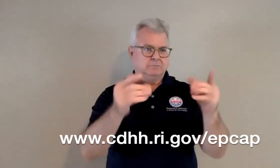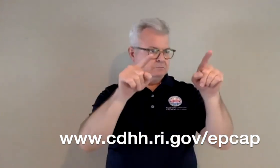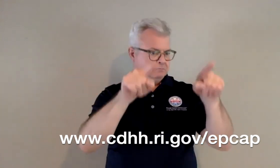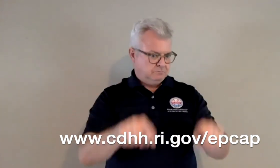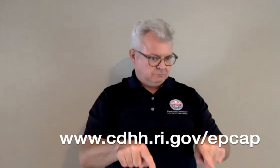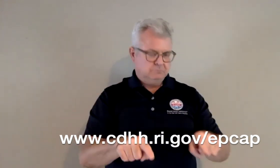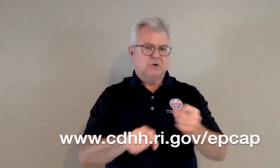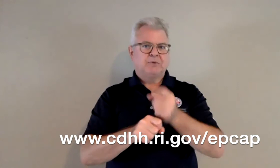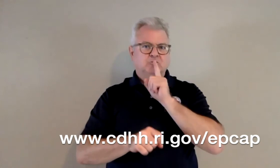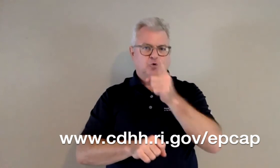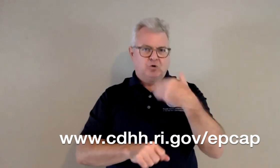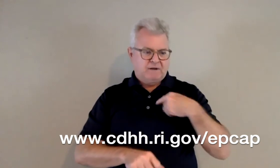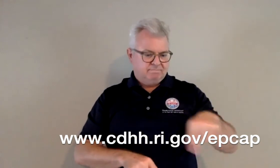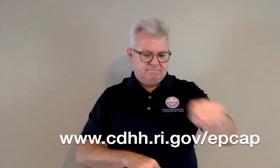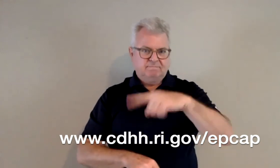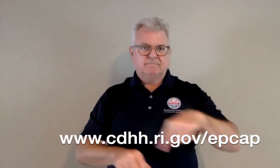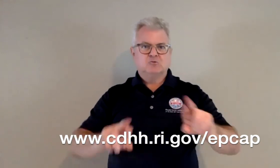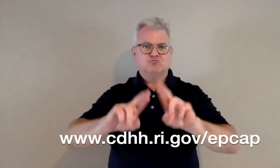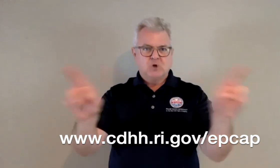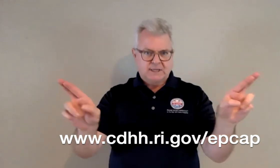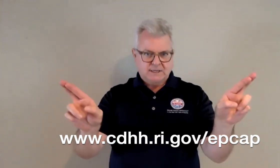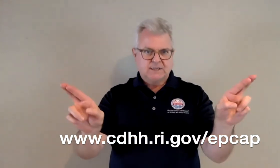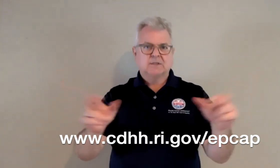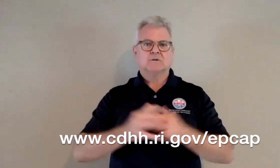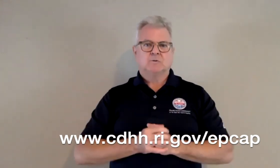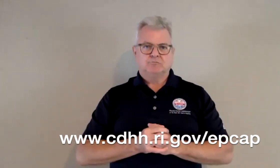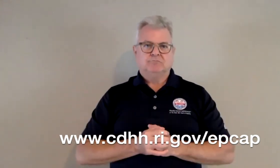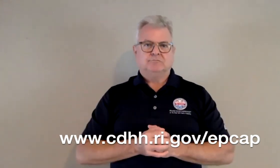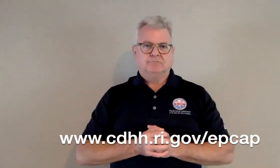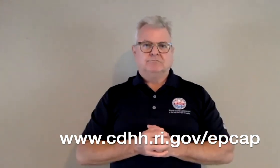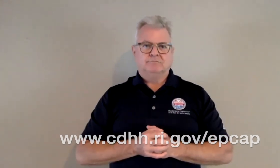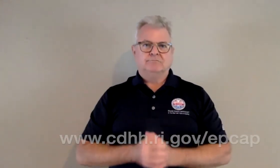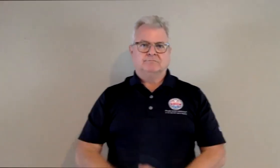as supplemental needs, and review both of those forms and make sure that you're ready.